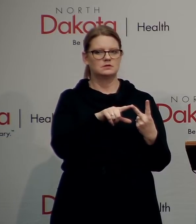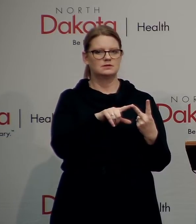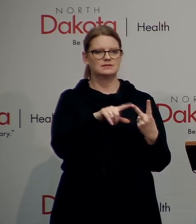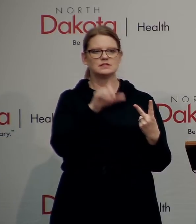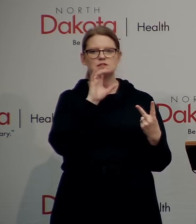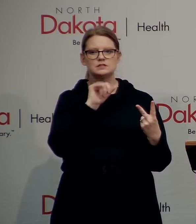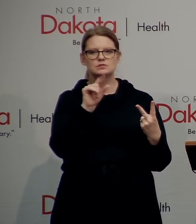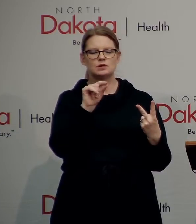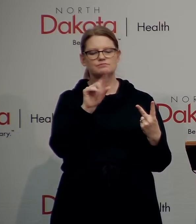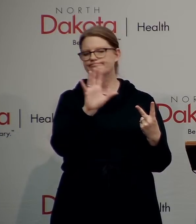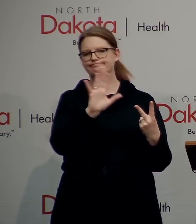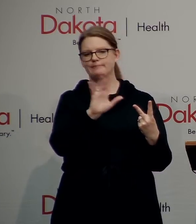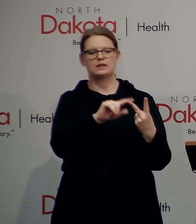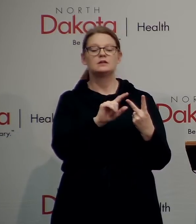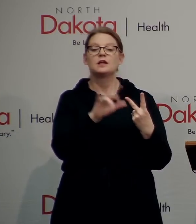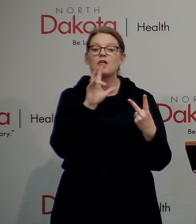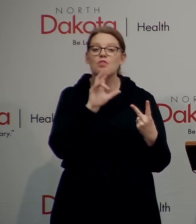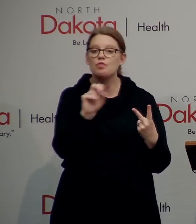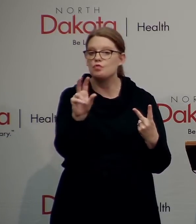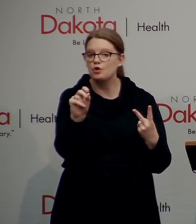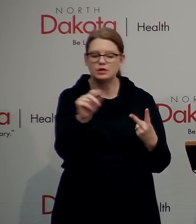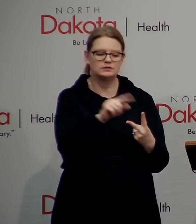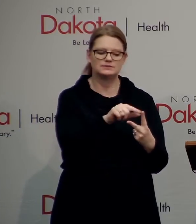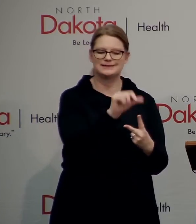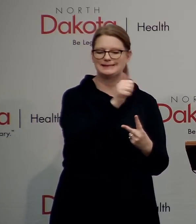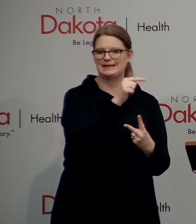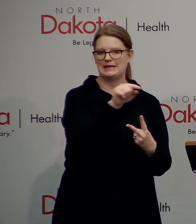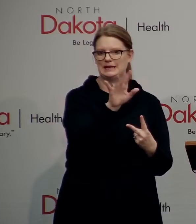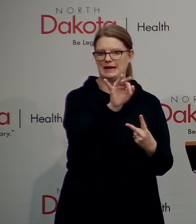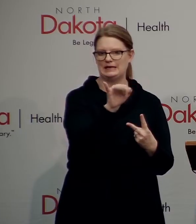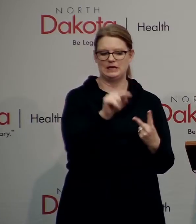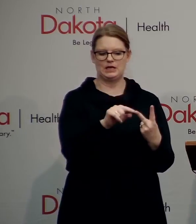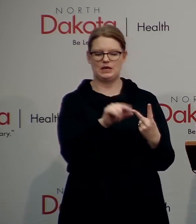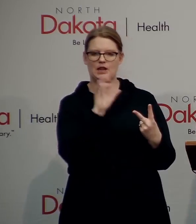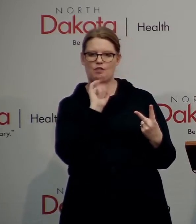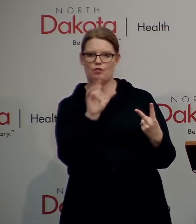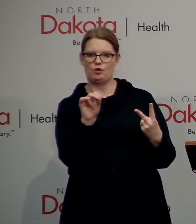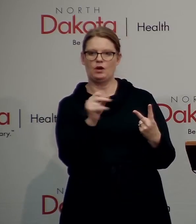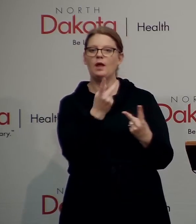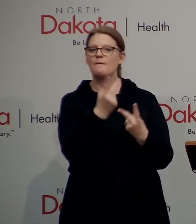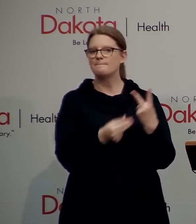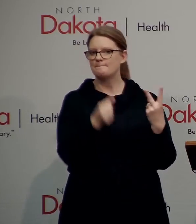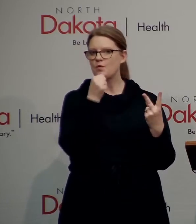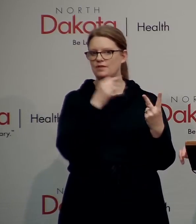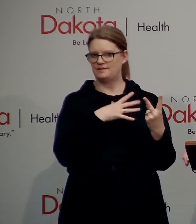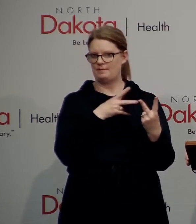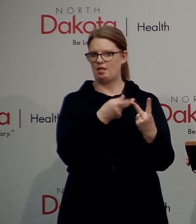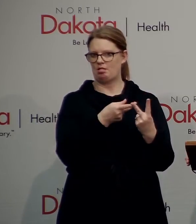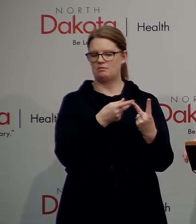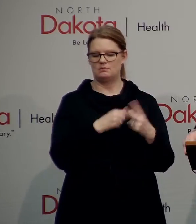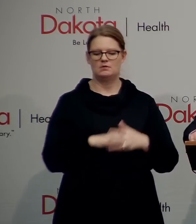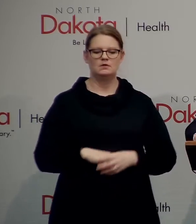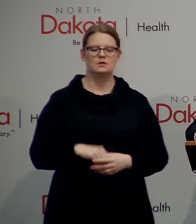in their 20s is actually in their 30s. So correction that one in their 30s and one in their teens.